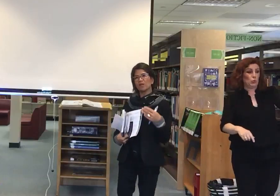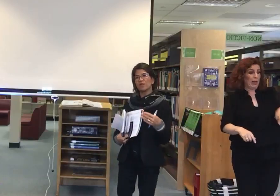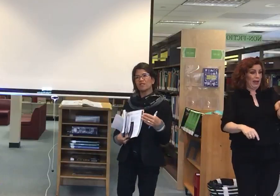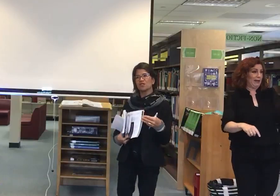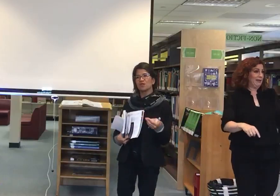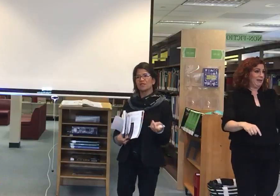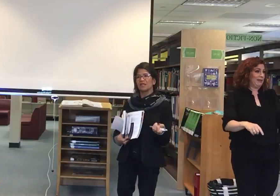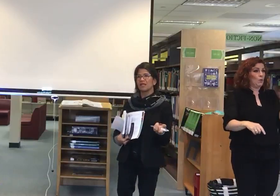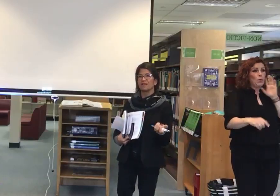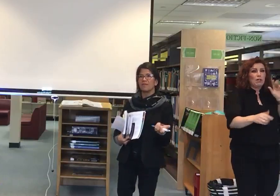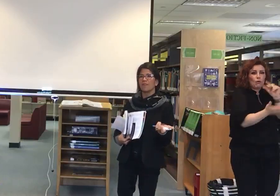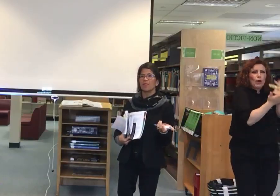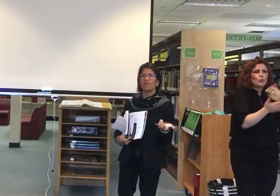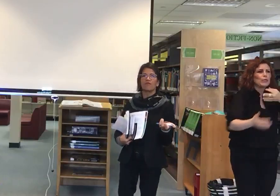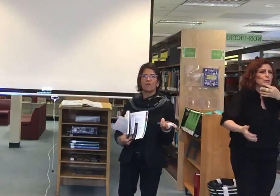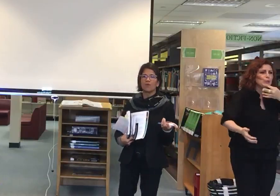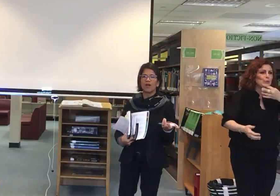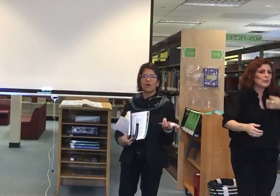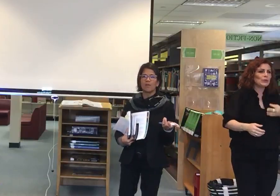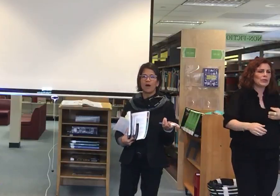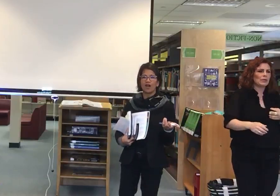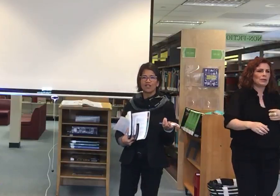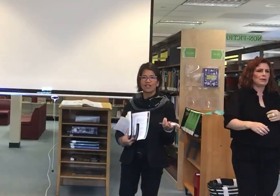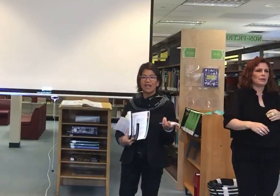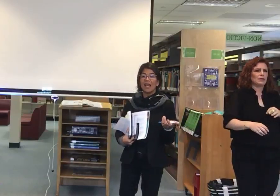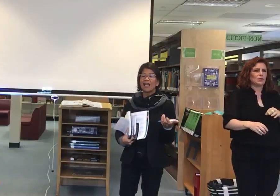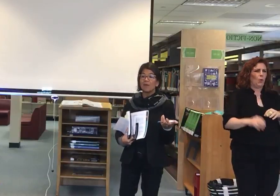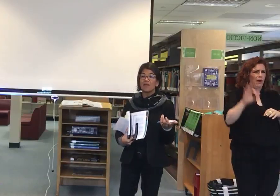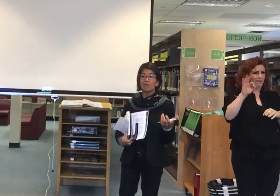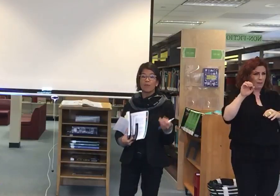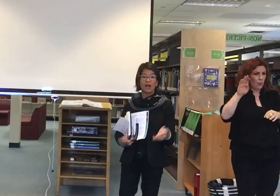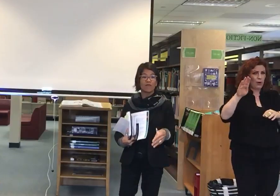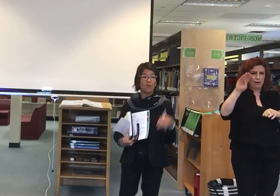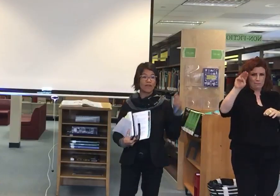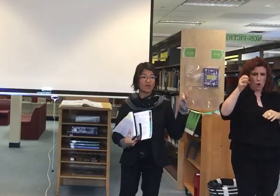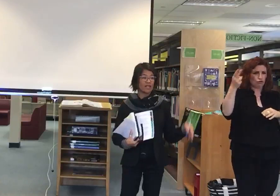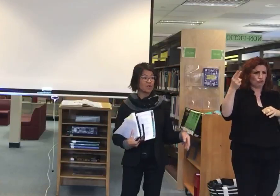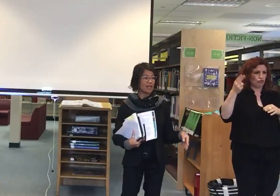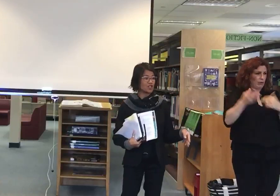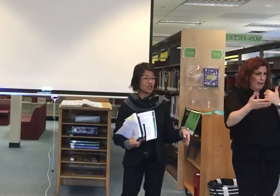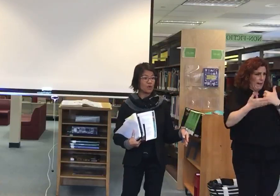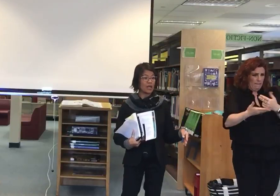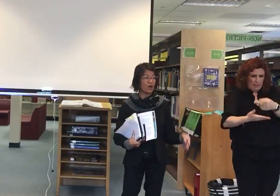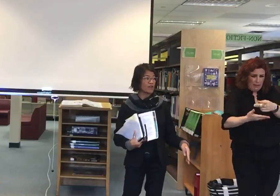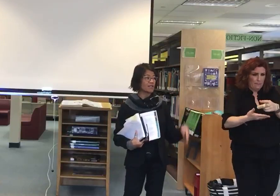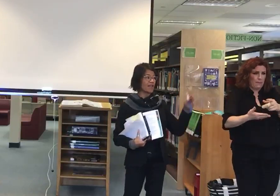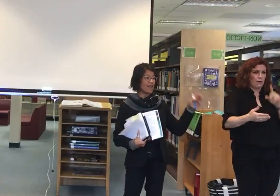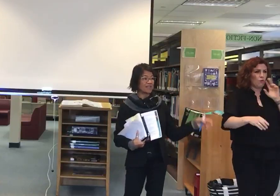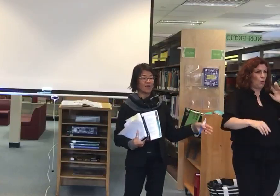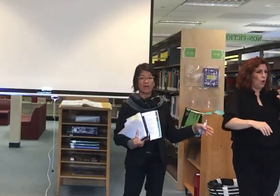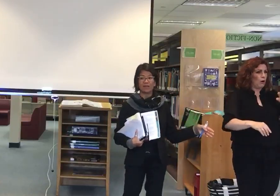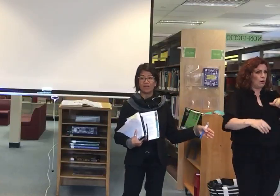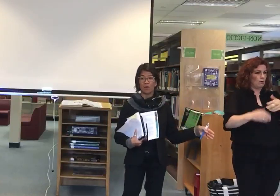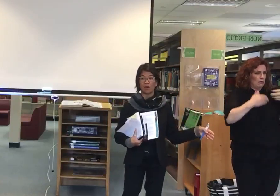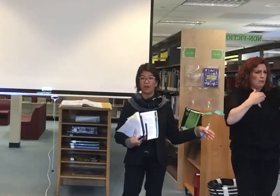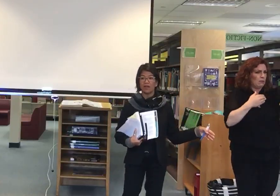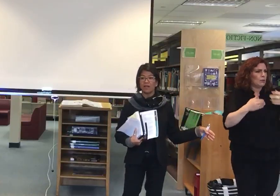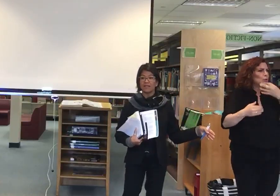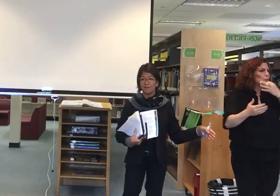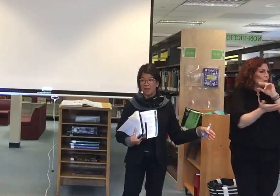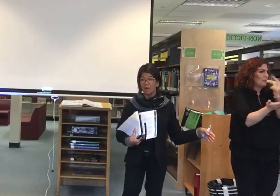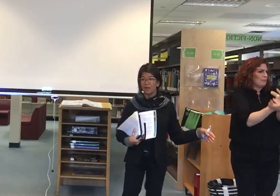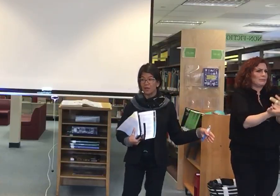be working with the students in February or March and helping them prepare for when they graduate in June and all the stuff they have to get ready